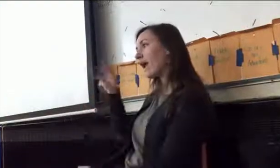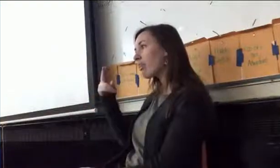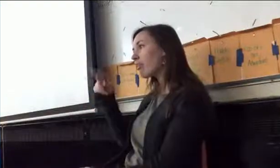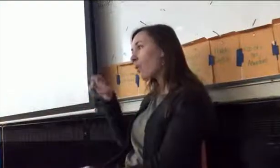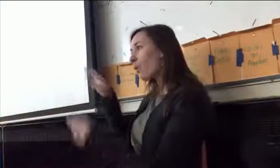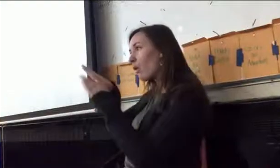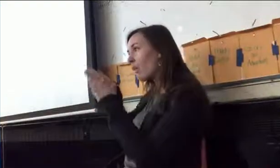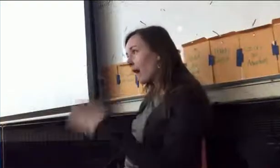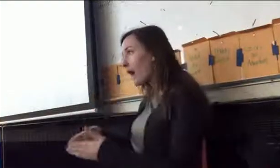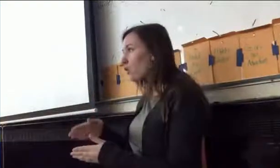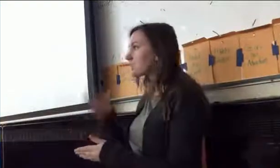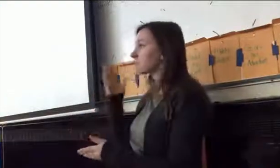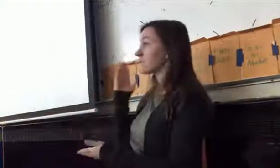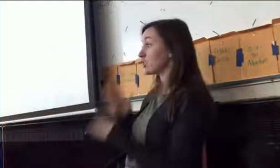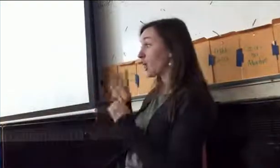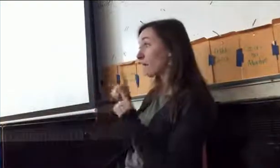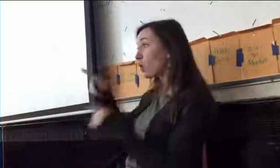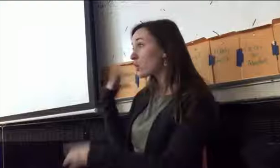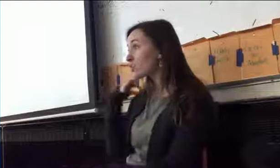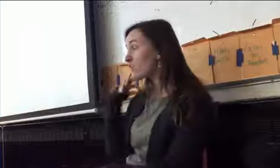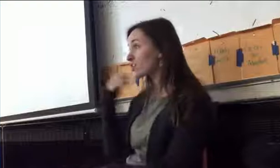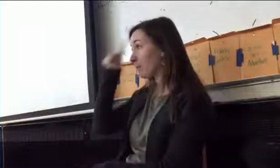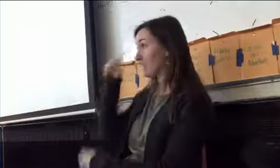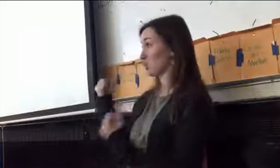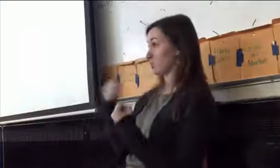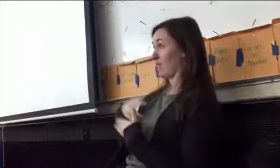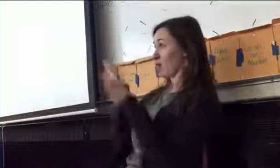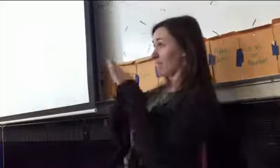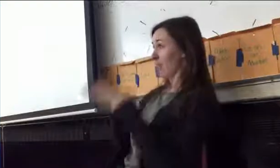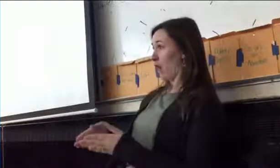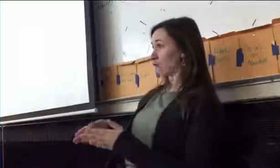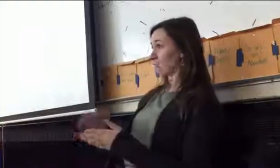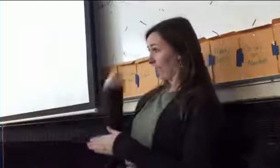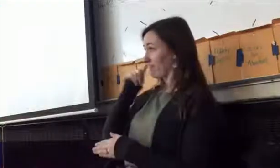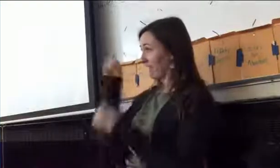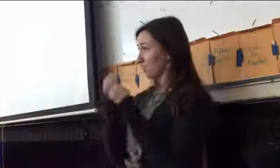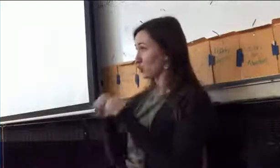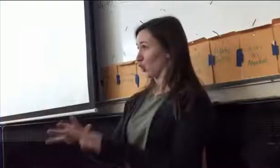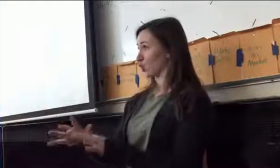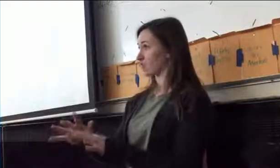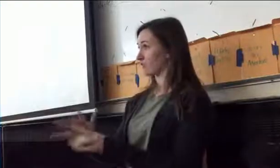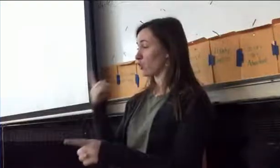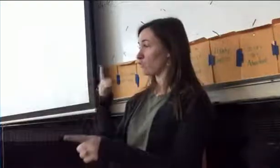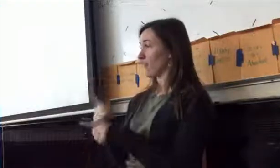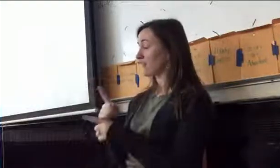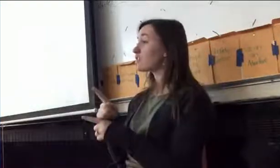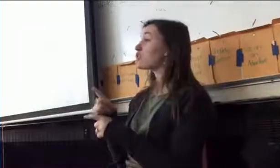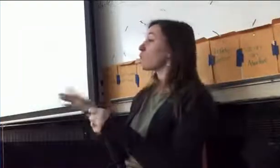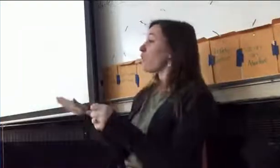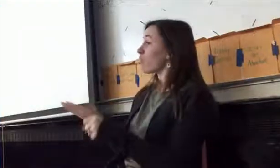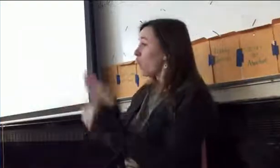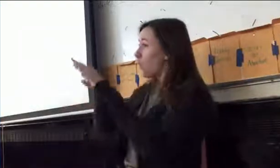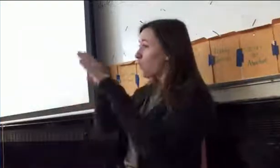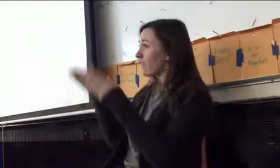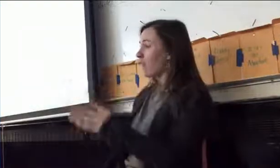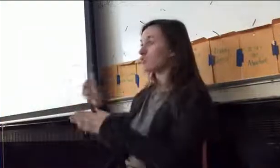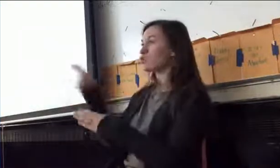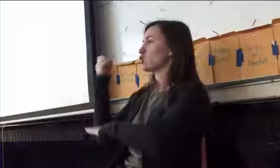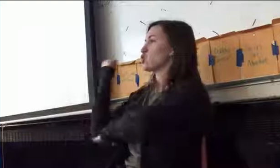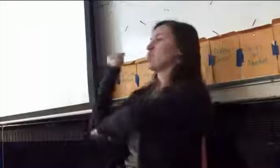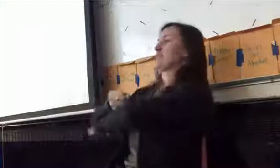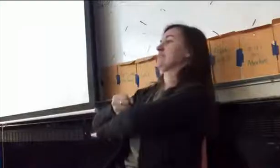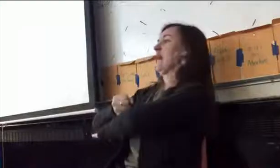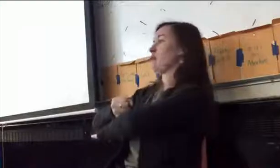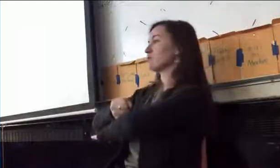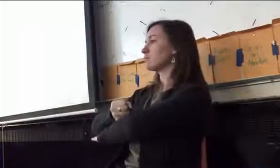house. People are scared of the whole house. And what happens is, only a few years later, the whole house actually completely shuts down and